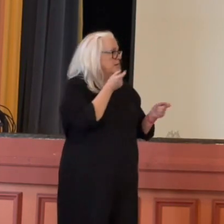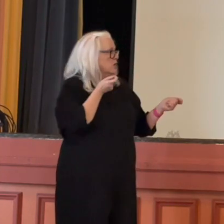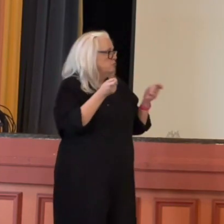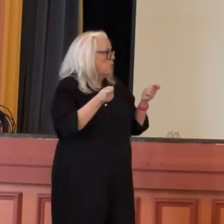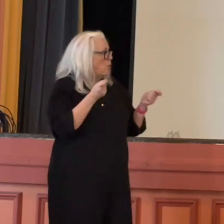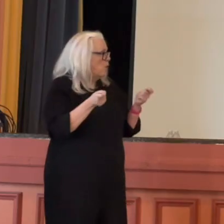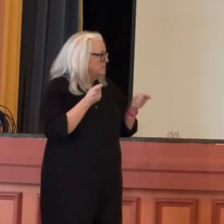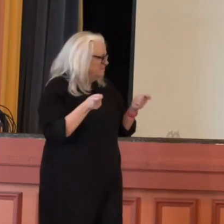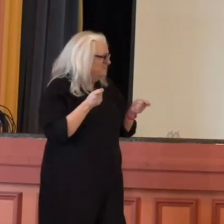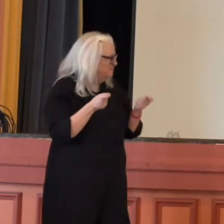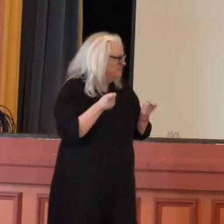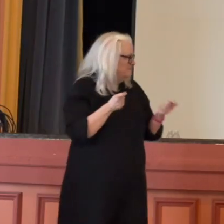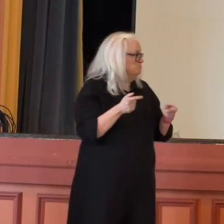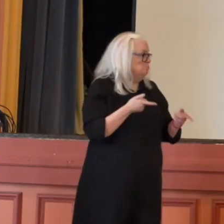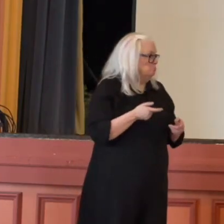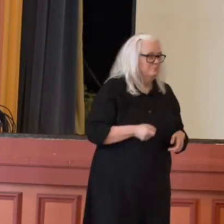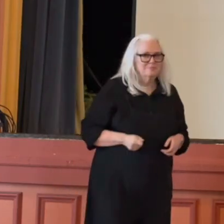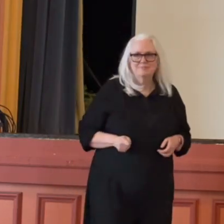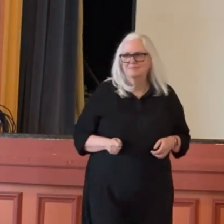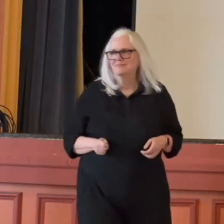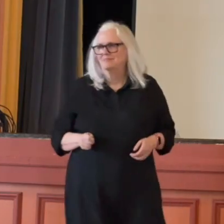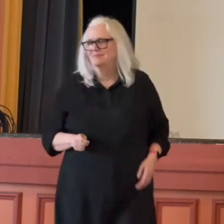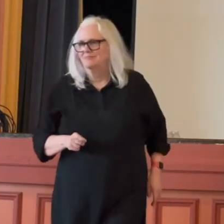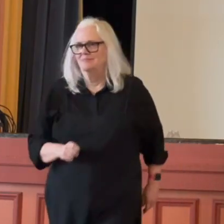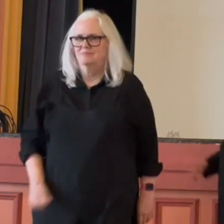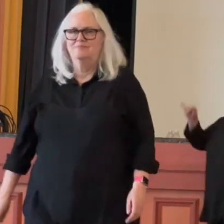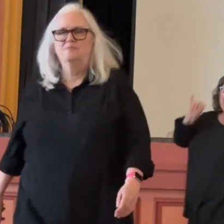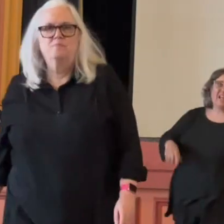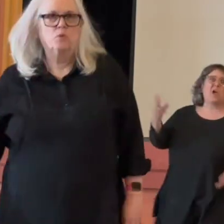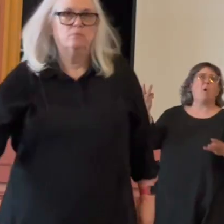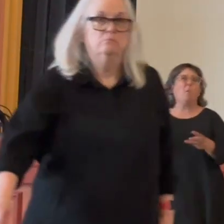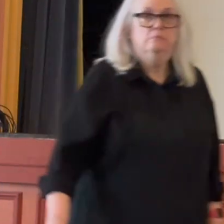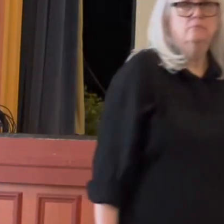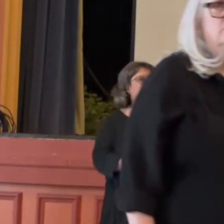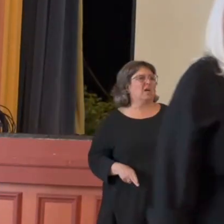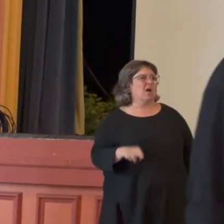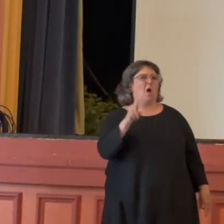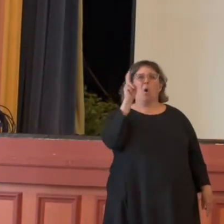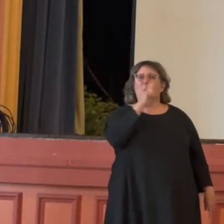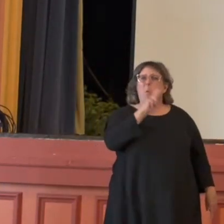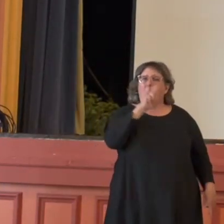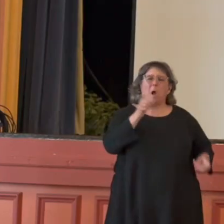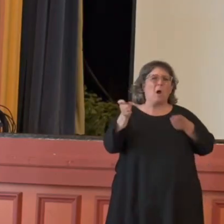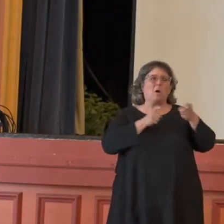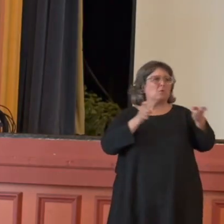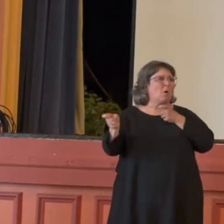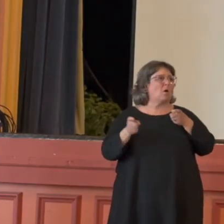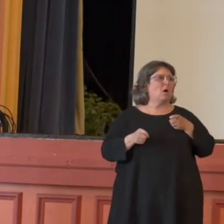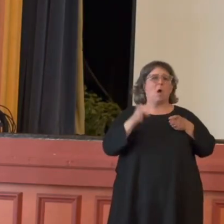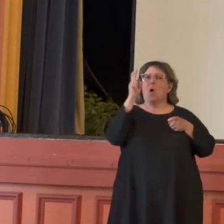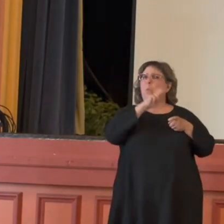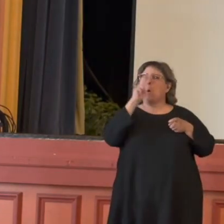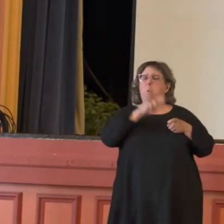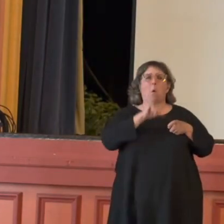That's the worst of the worst. The stinkiest, the nastiest. And that's where rodents like to be. They're comfortable. They've been